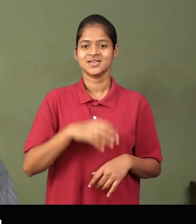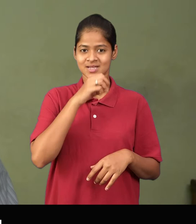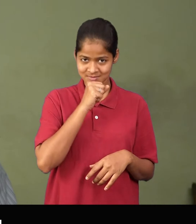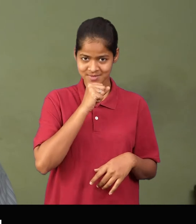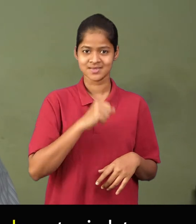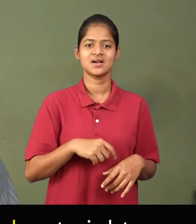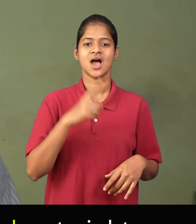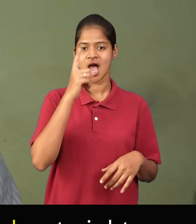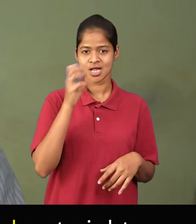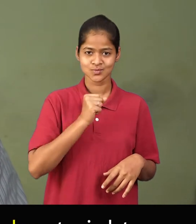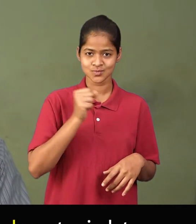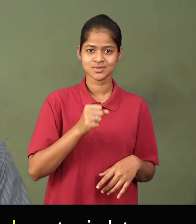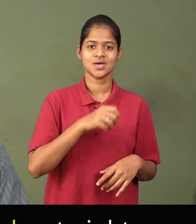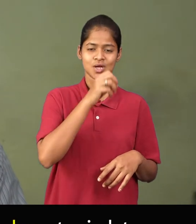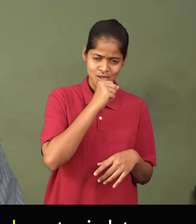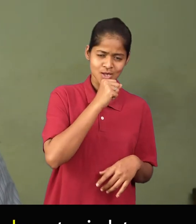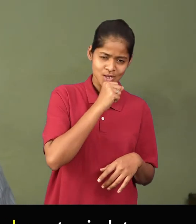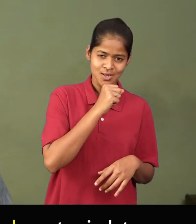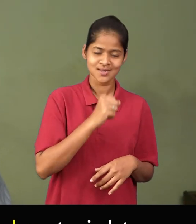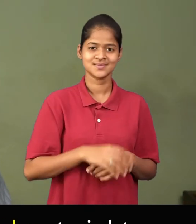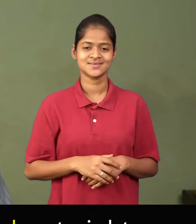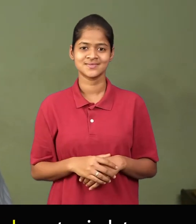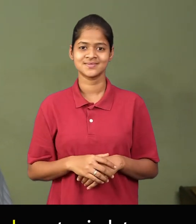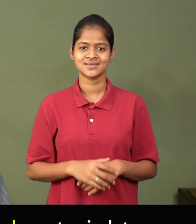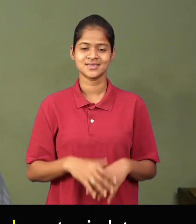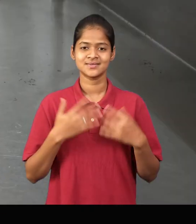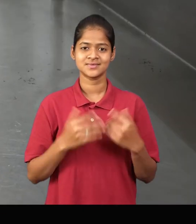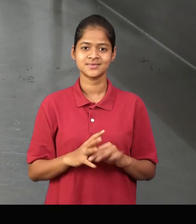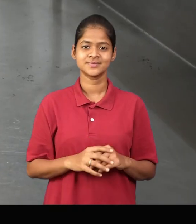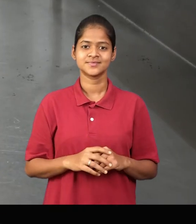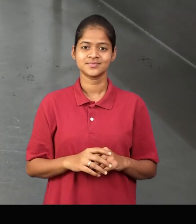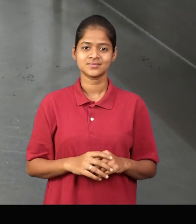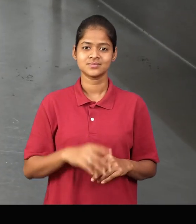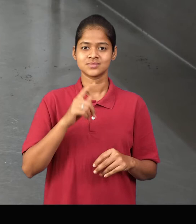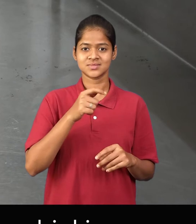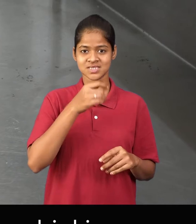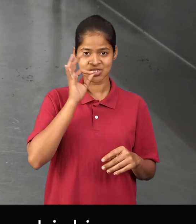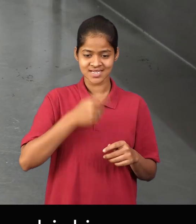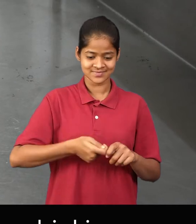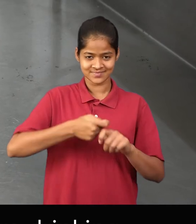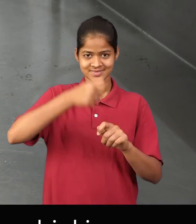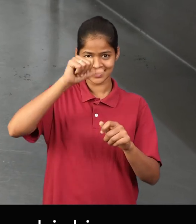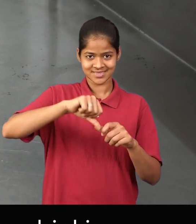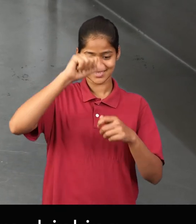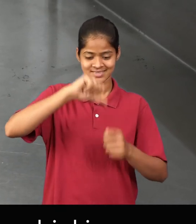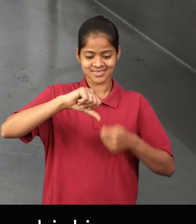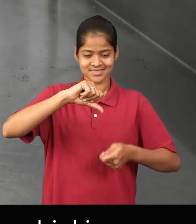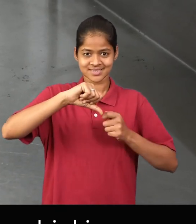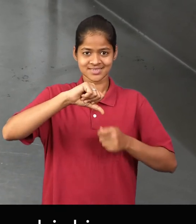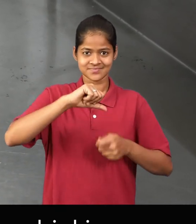Cuff Grandfather had cough at night. Strain I strain tea